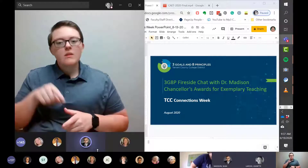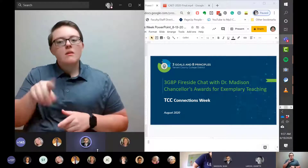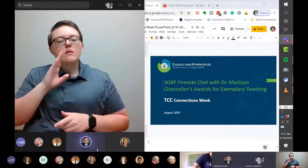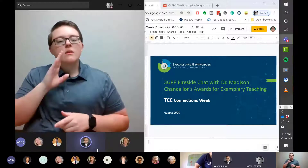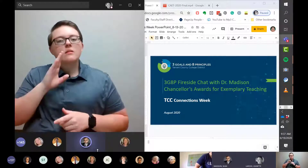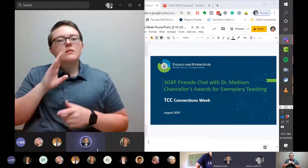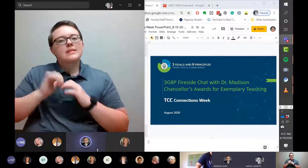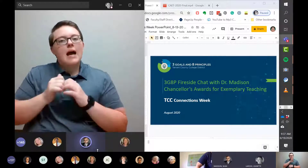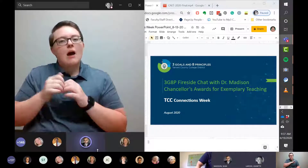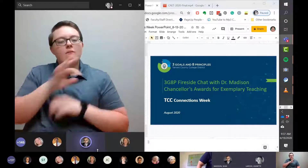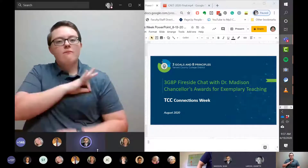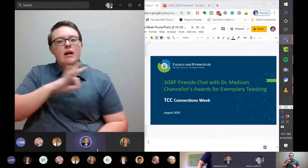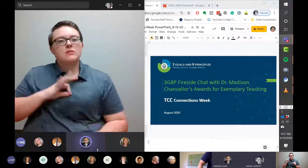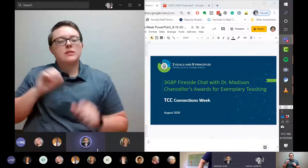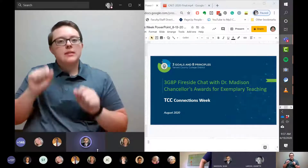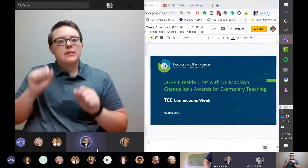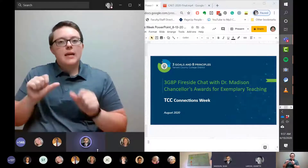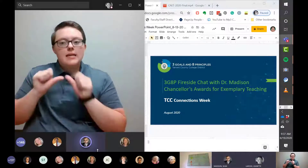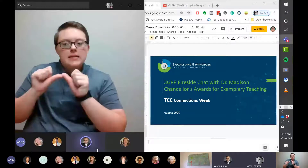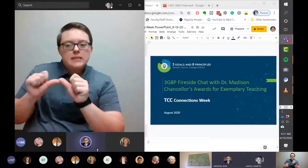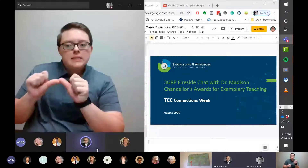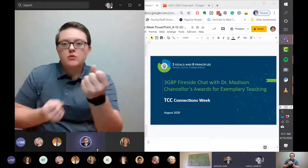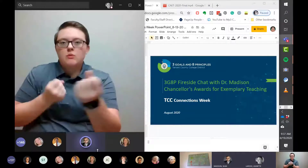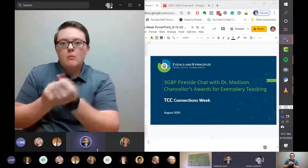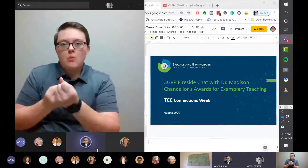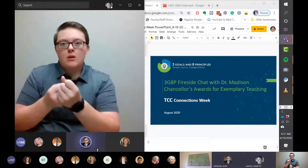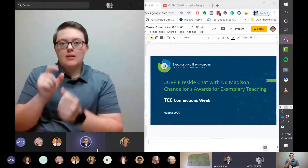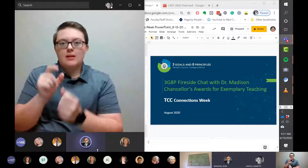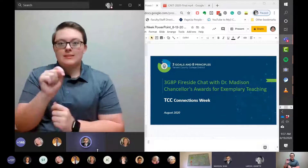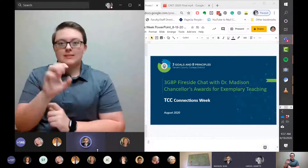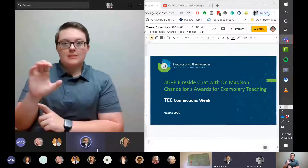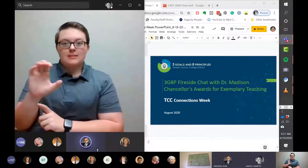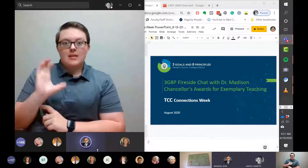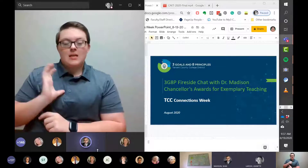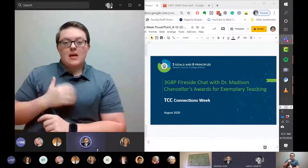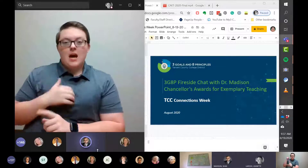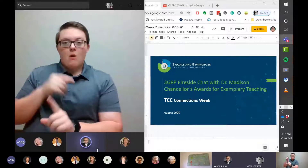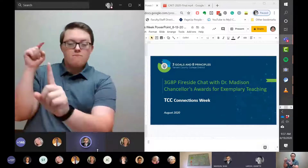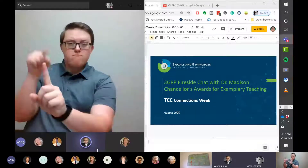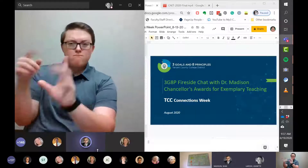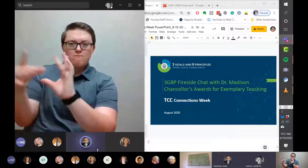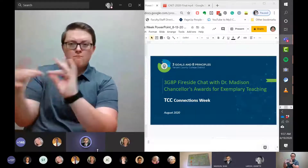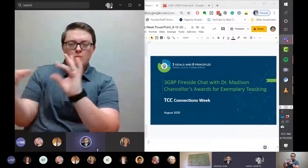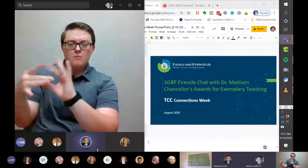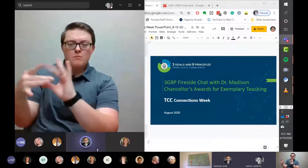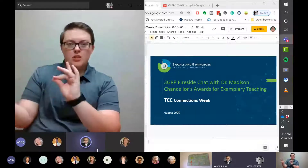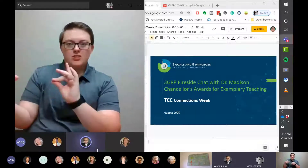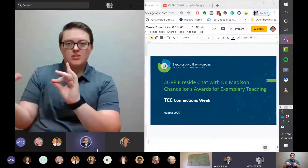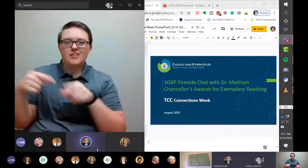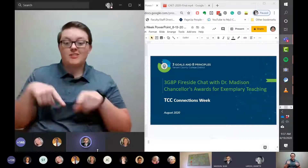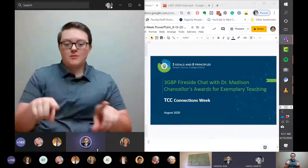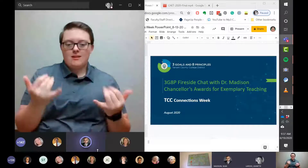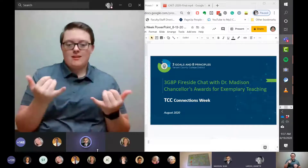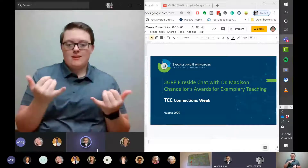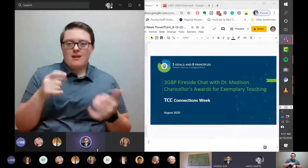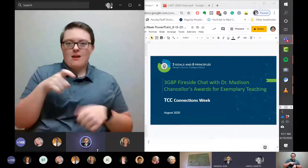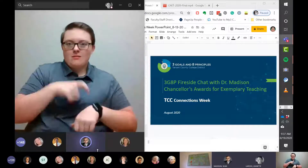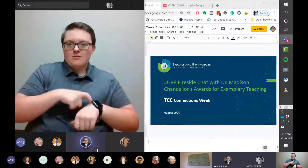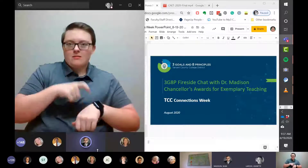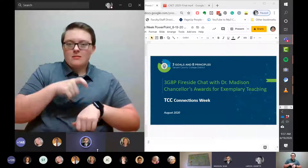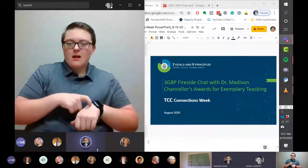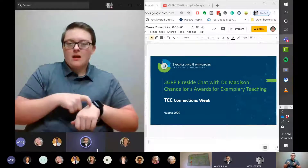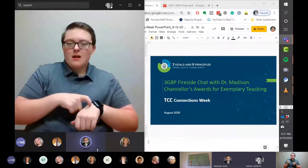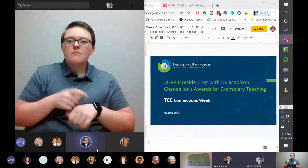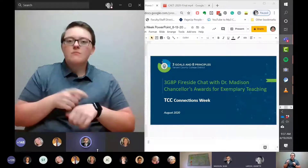supporting the primary mission of TCC during the transition to remote learning, type "shine a light" into the